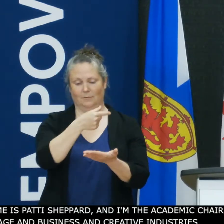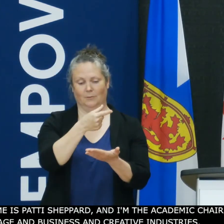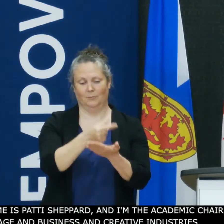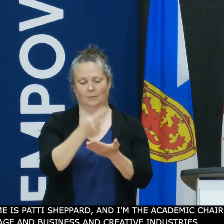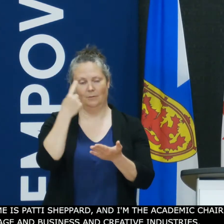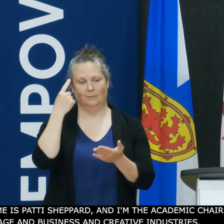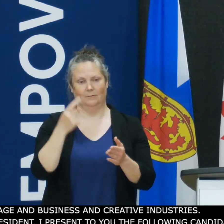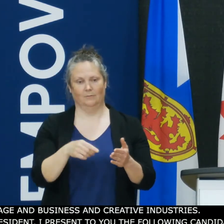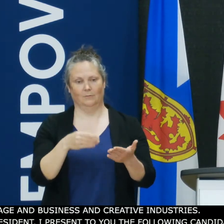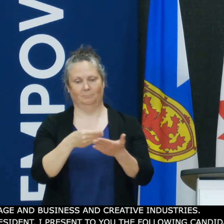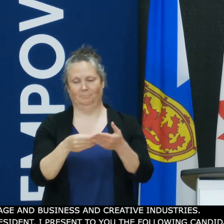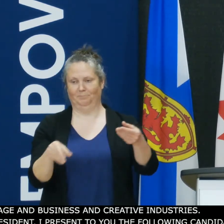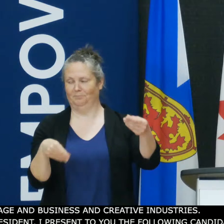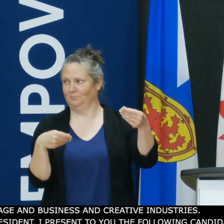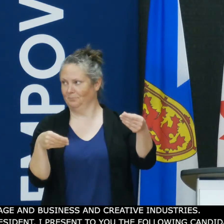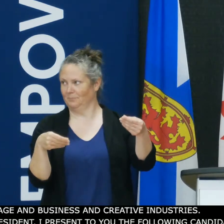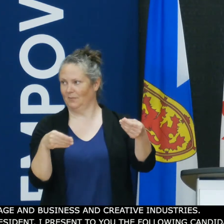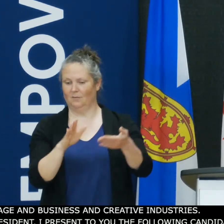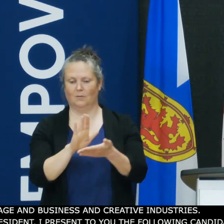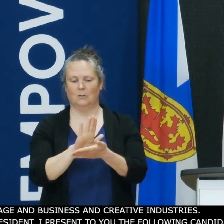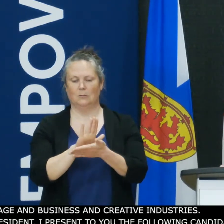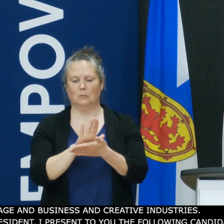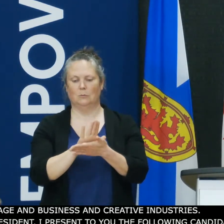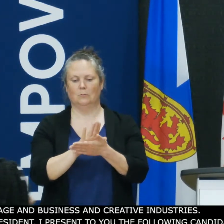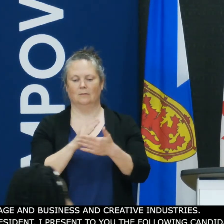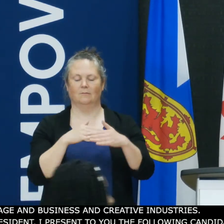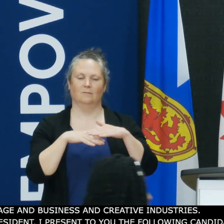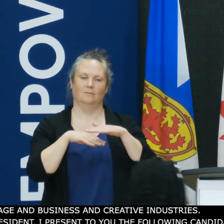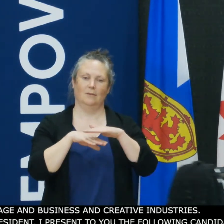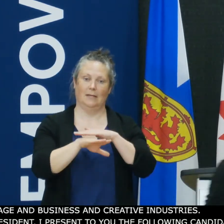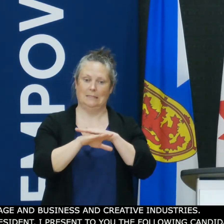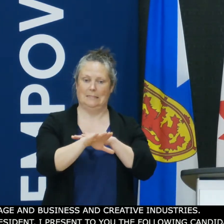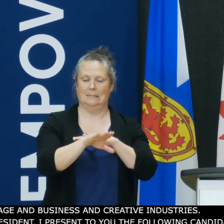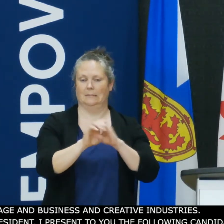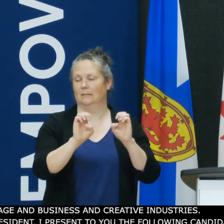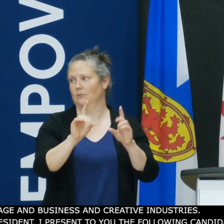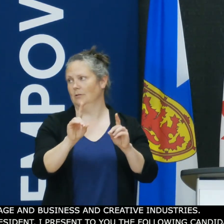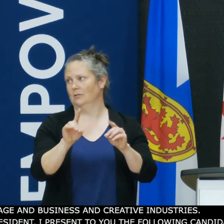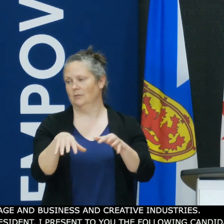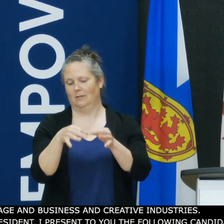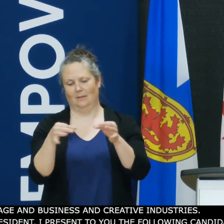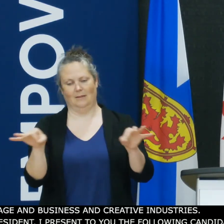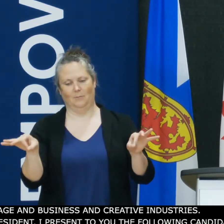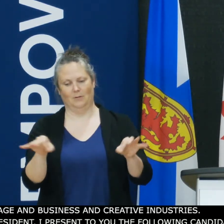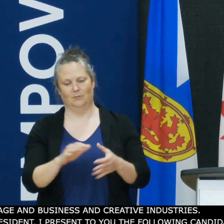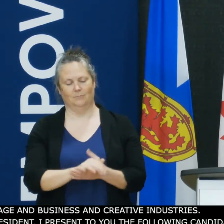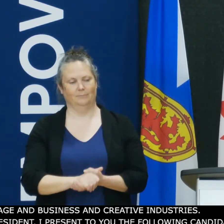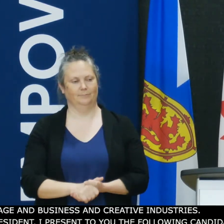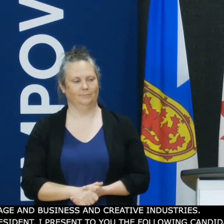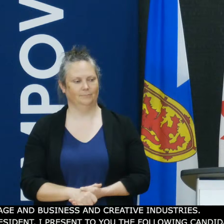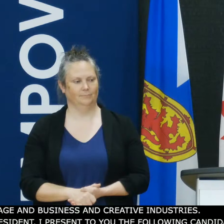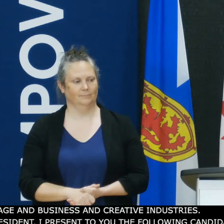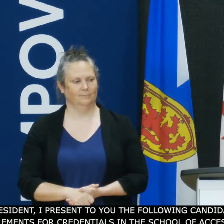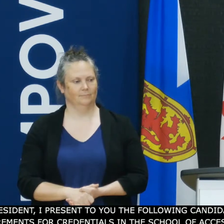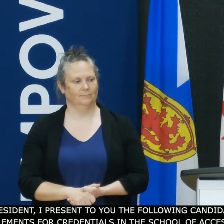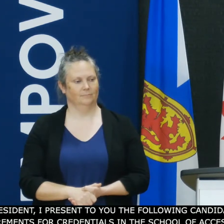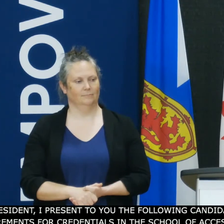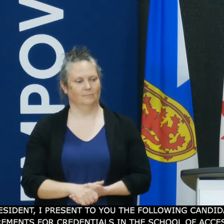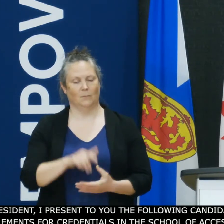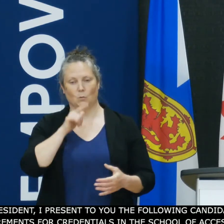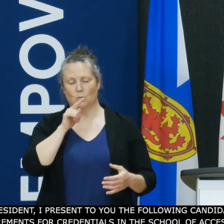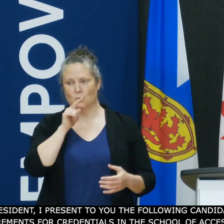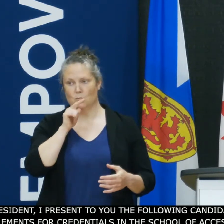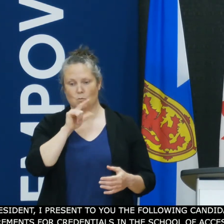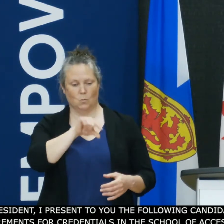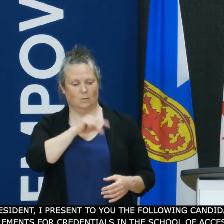for credentials in the School of Access, Education and Language. The candidates for the Nova Scotia High School